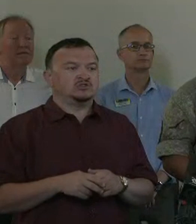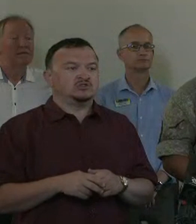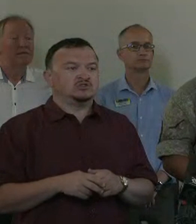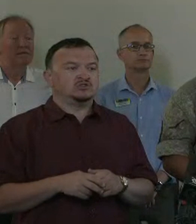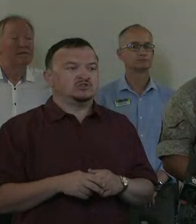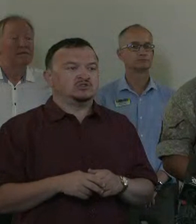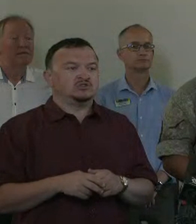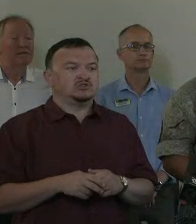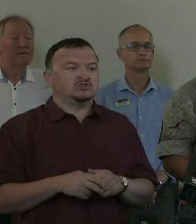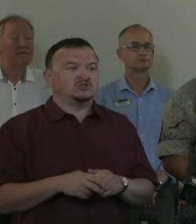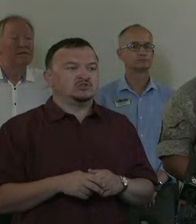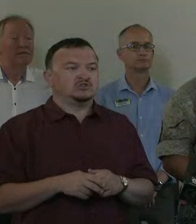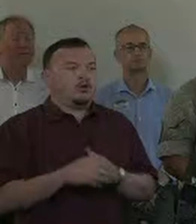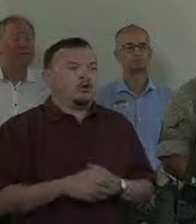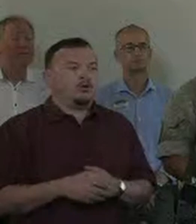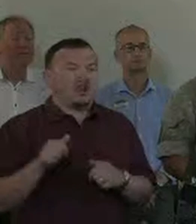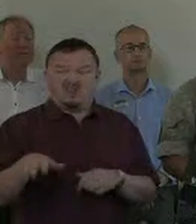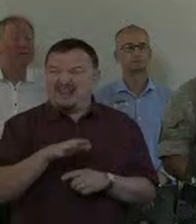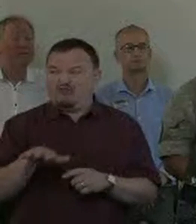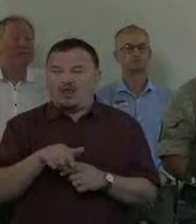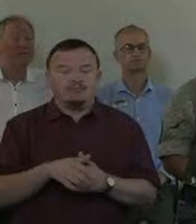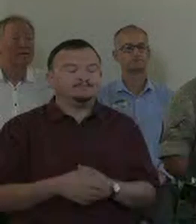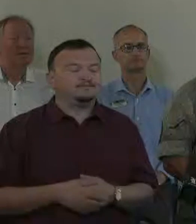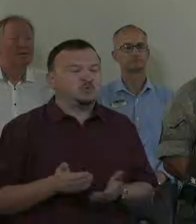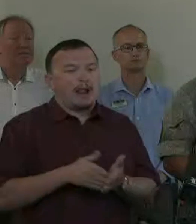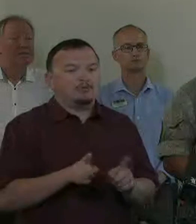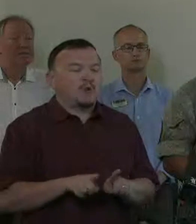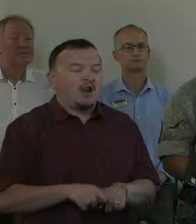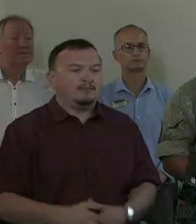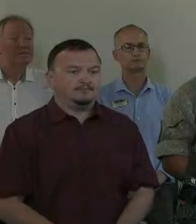Woodburn. They're in vicinity of this area. So,